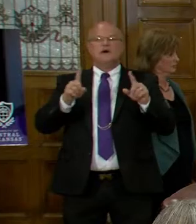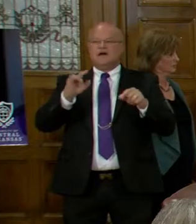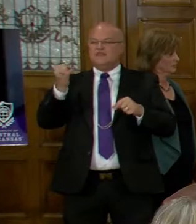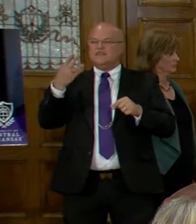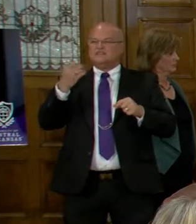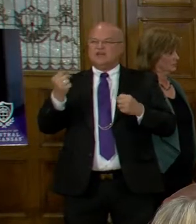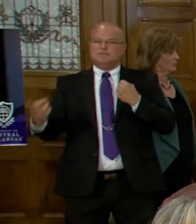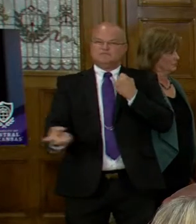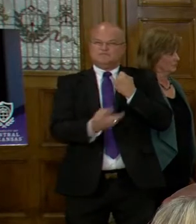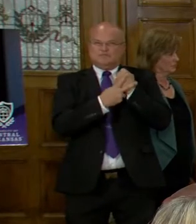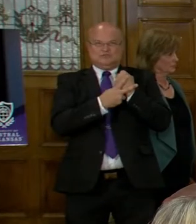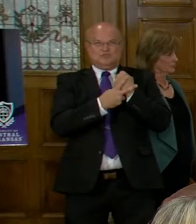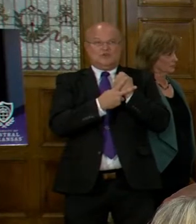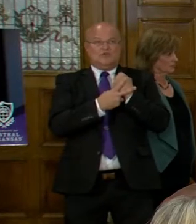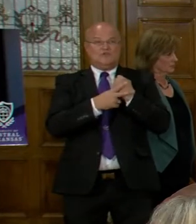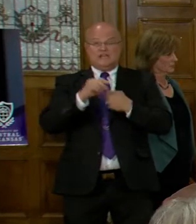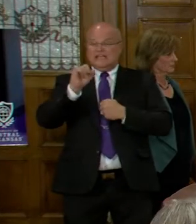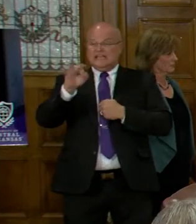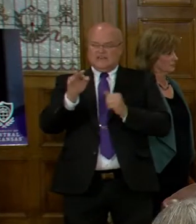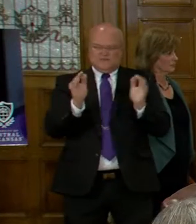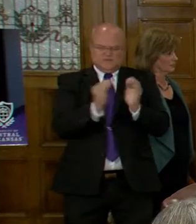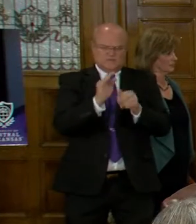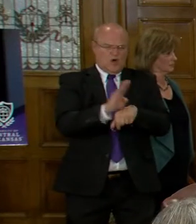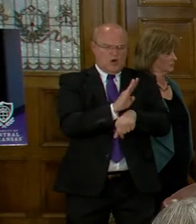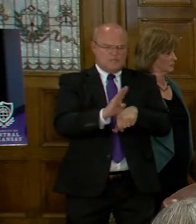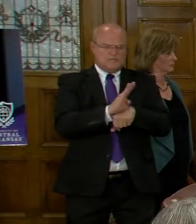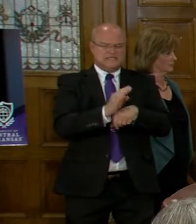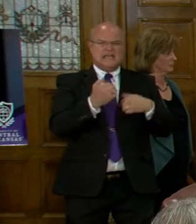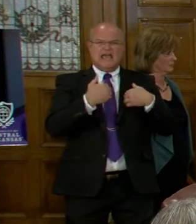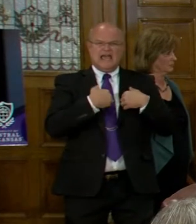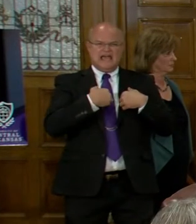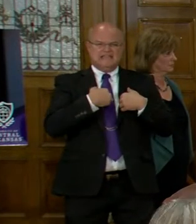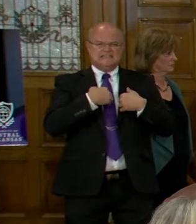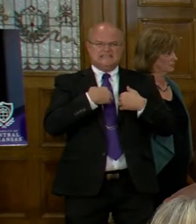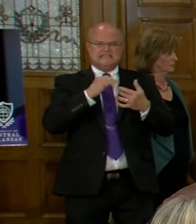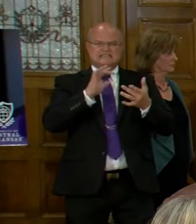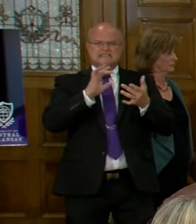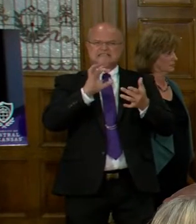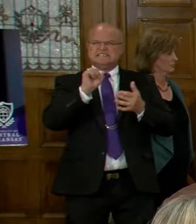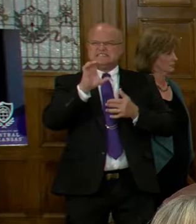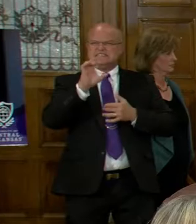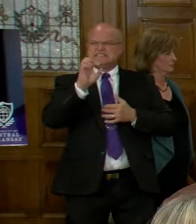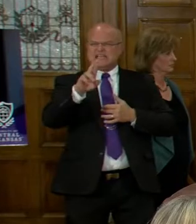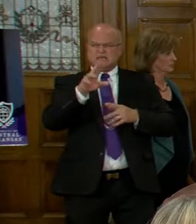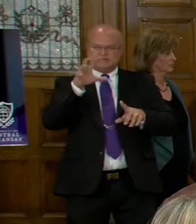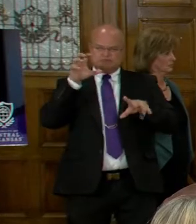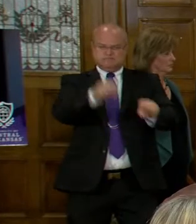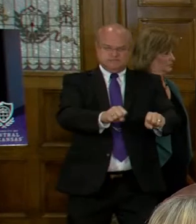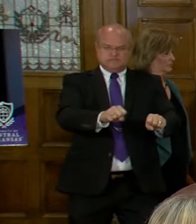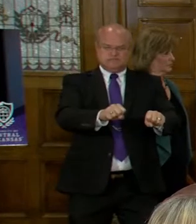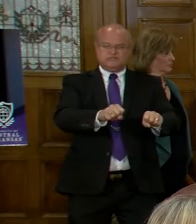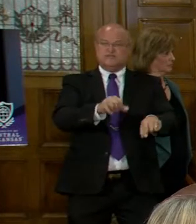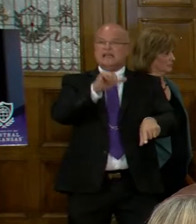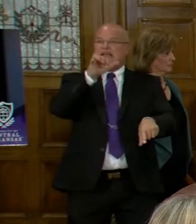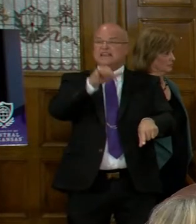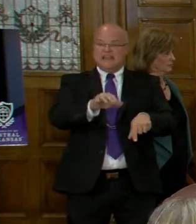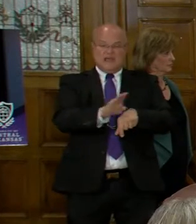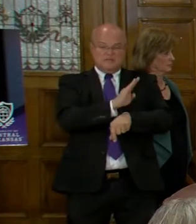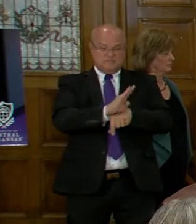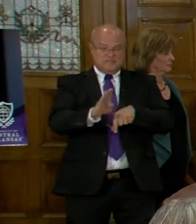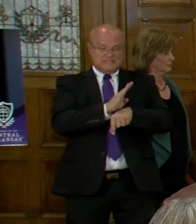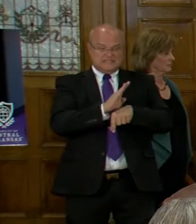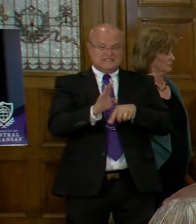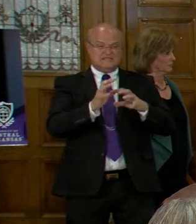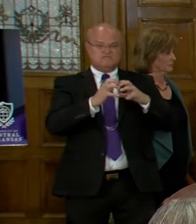preserve. Because if a small business undergoes a cyber attack, the likelihood is that business